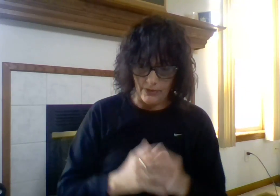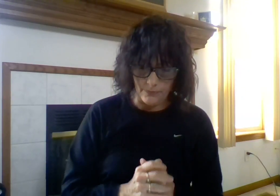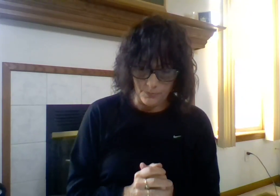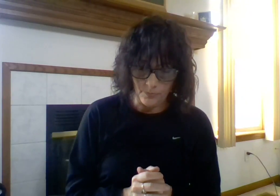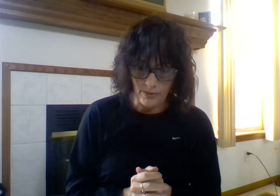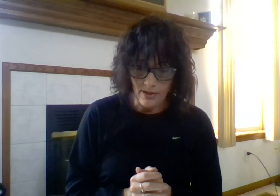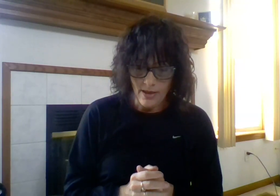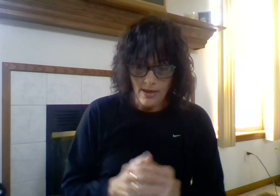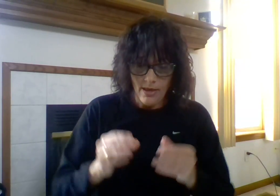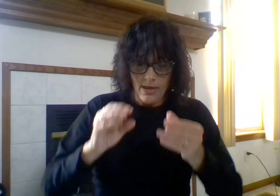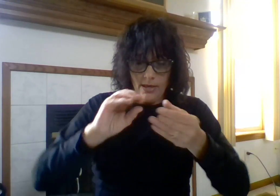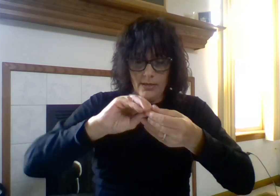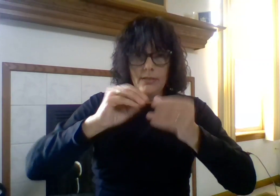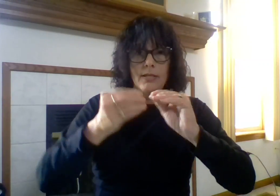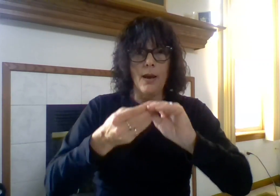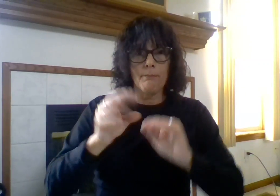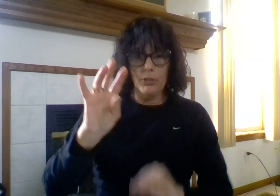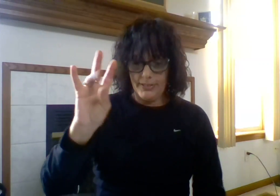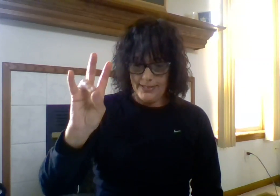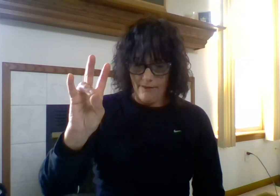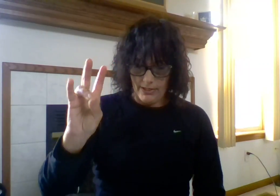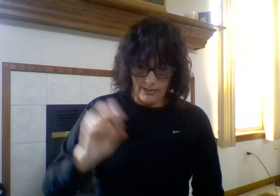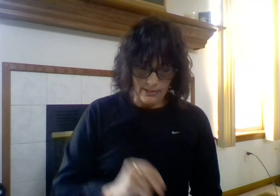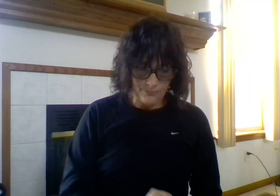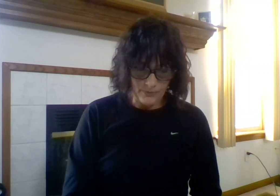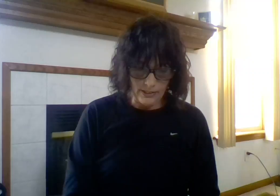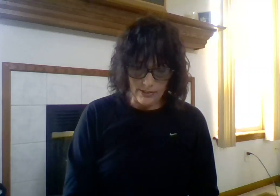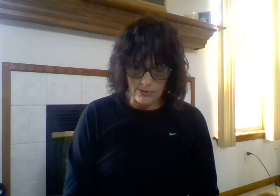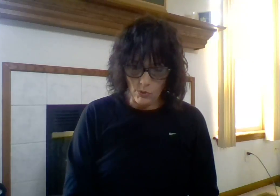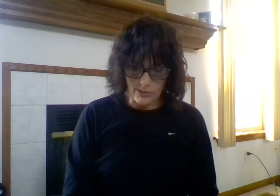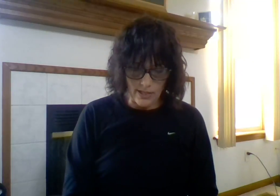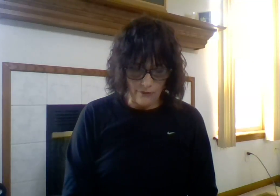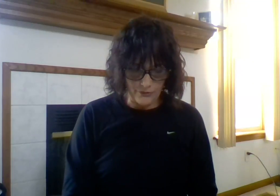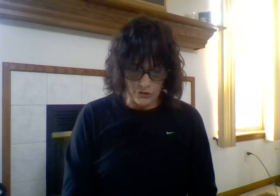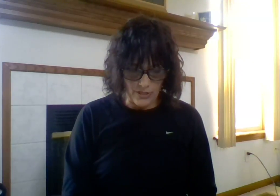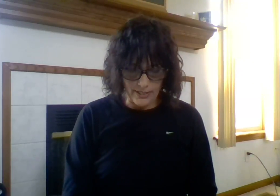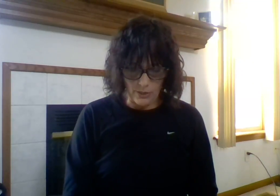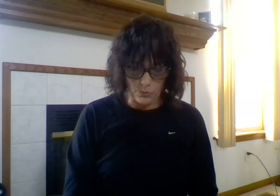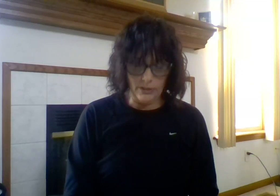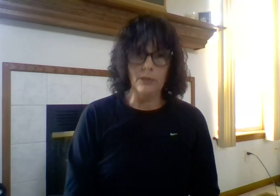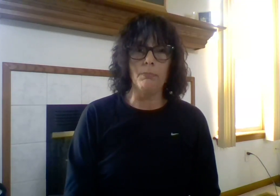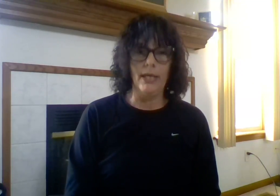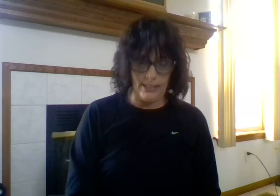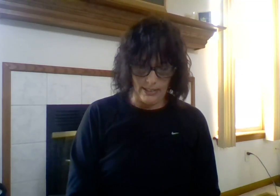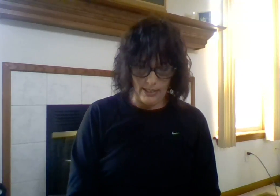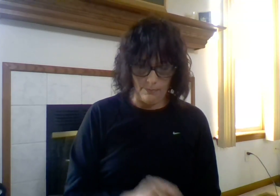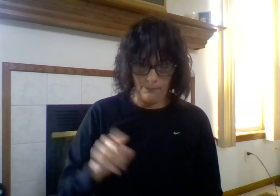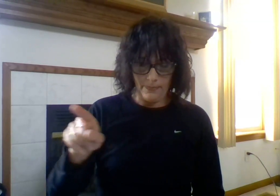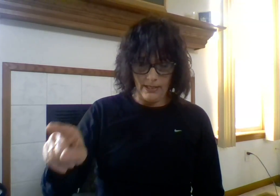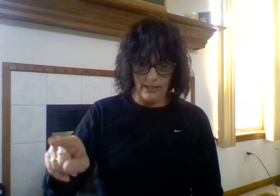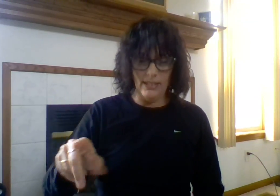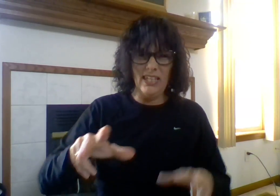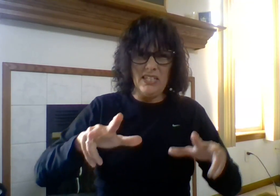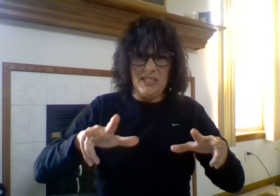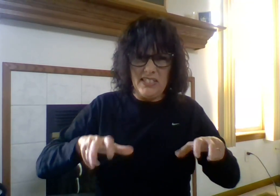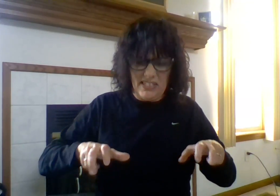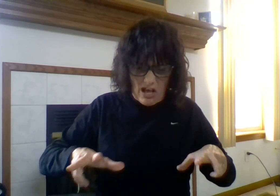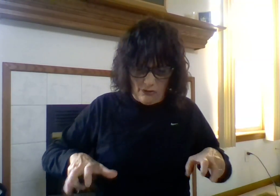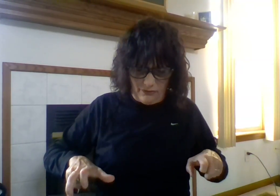even. Number 7, he is so selfish that I really pity him. He